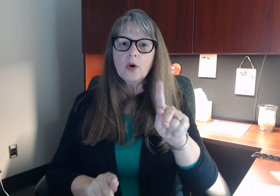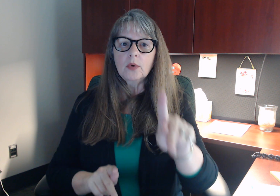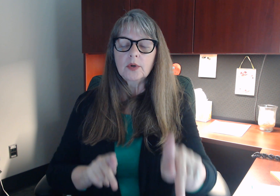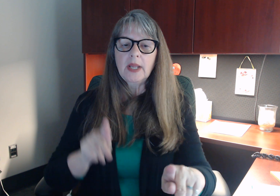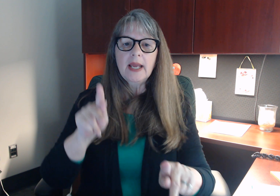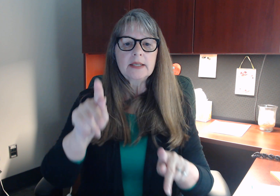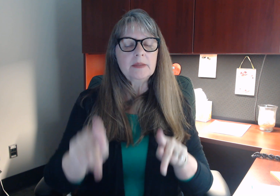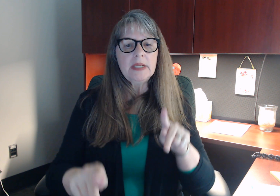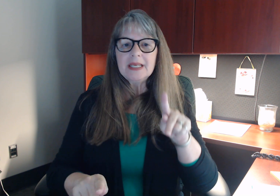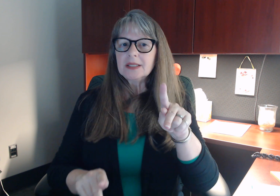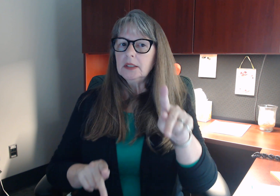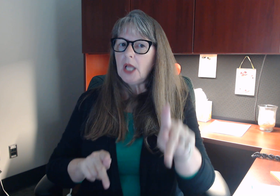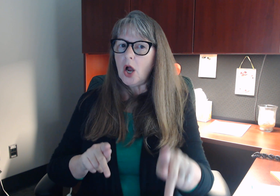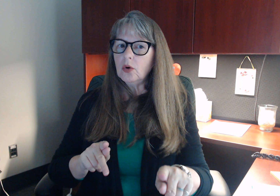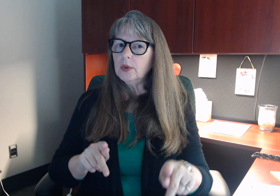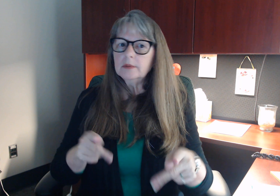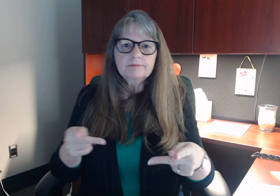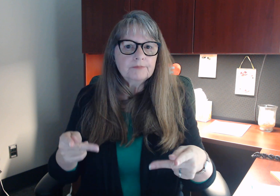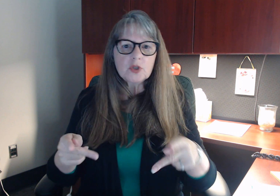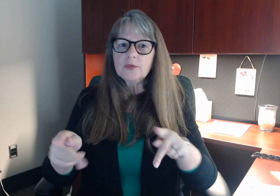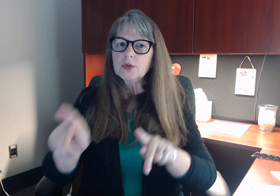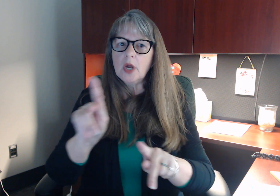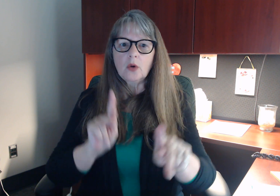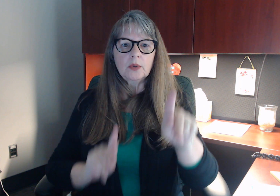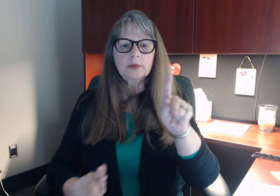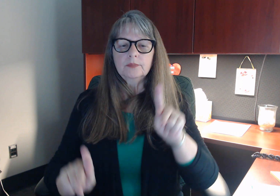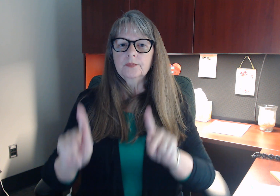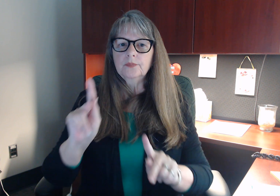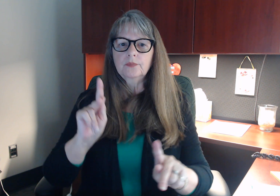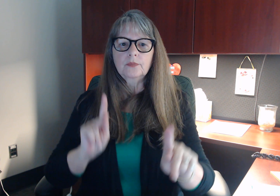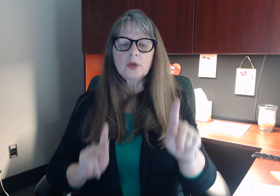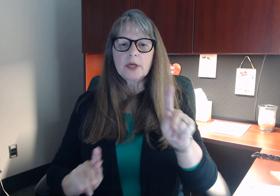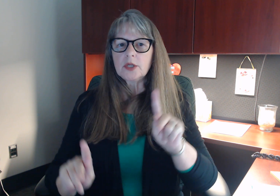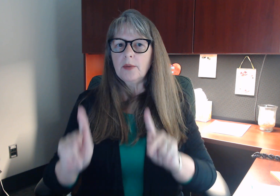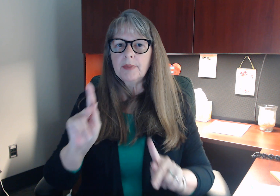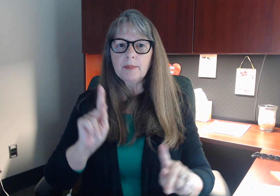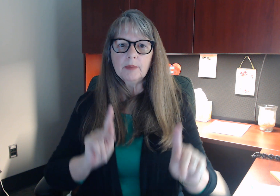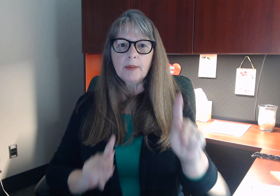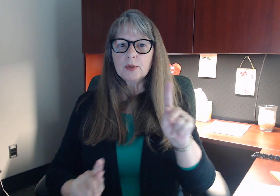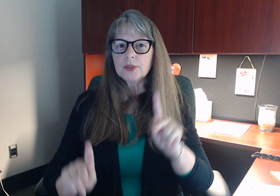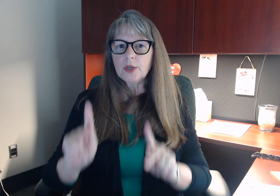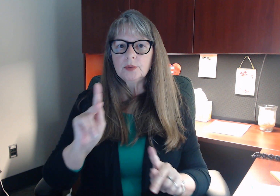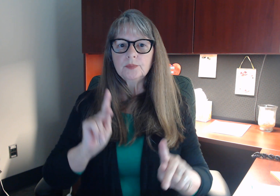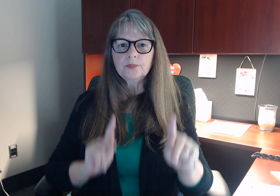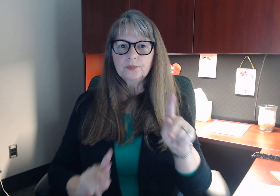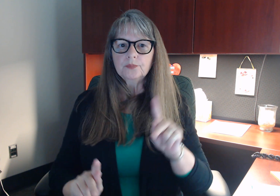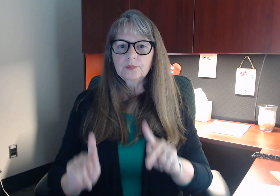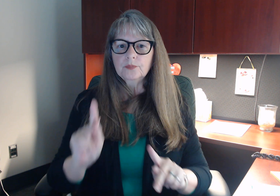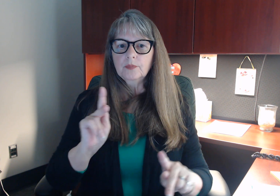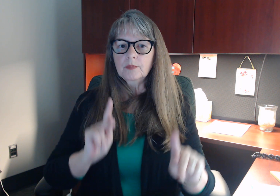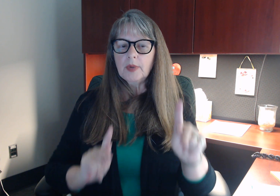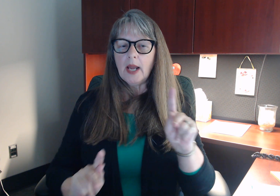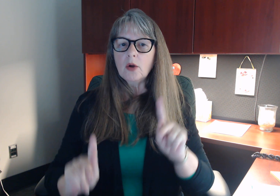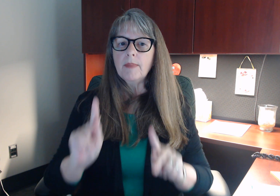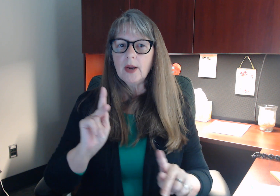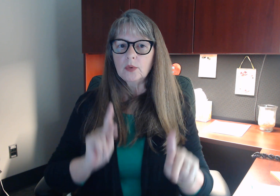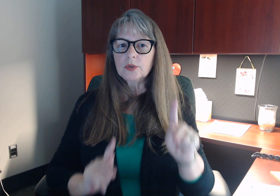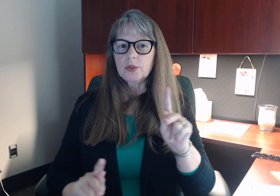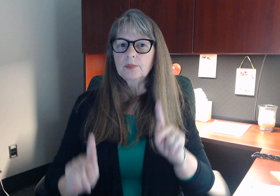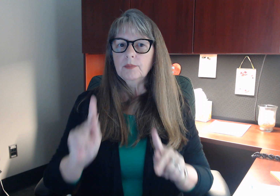forward. To me, that's a little awkward. Just feels awkward. Just like salt and pepper, pepper and salt. But I go backwards.